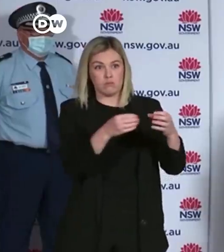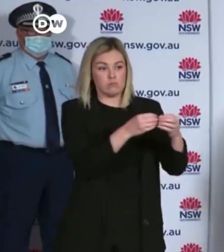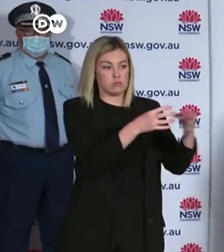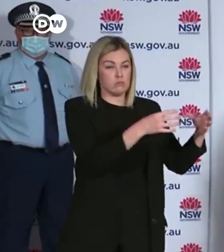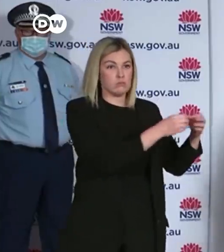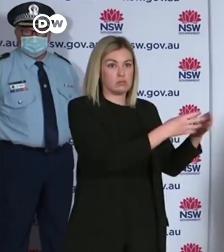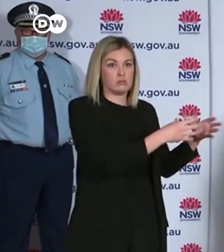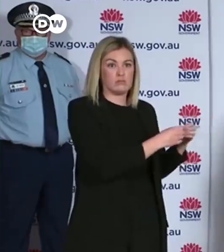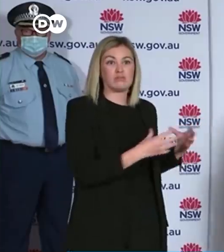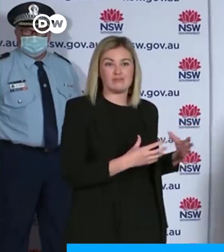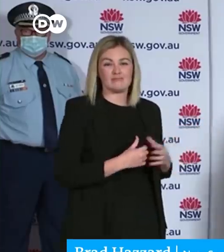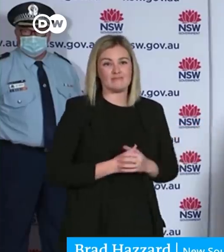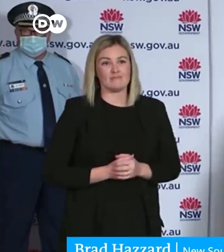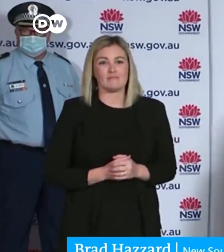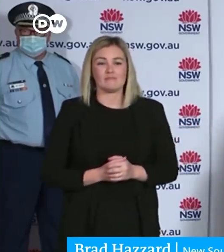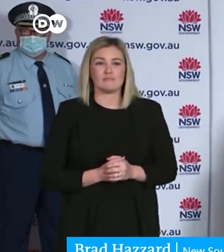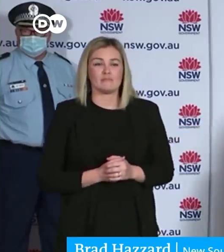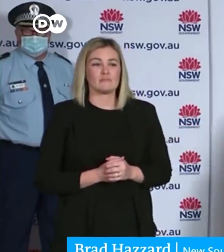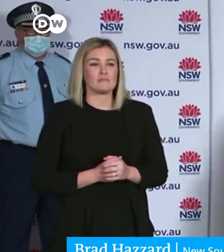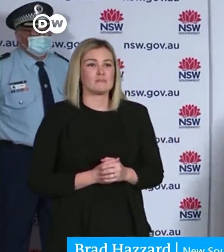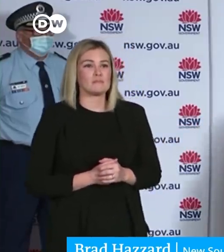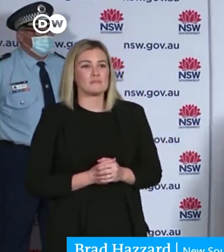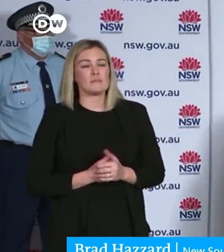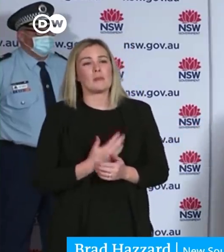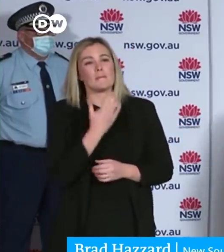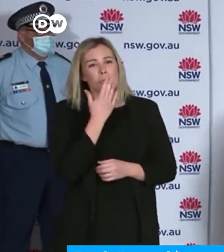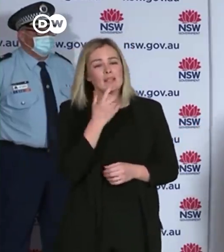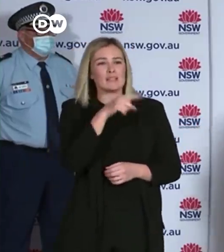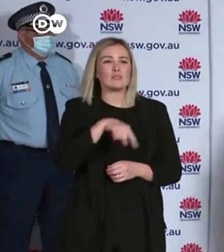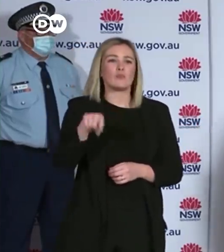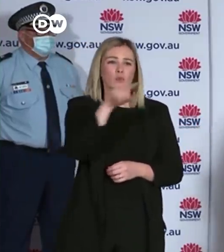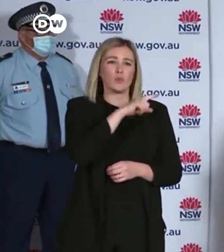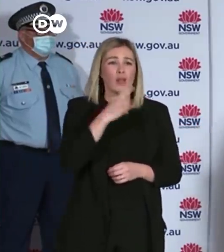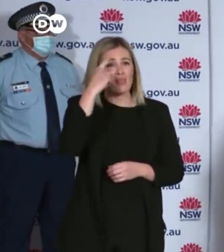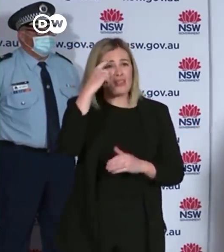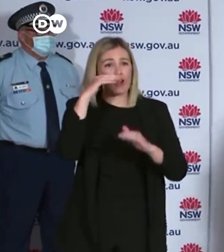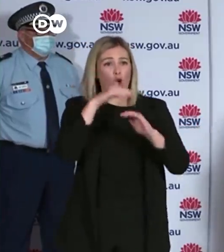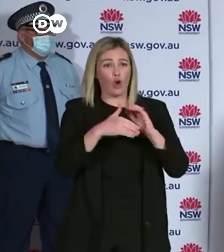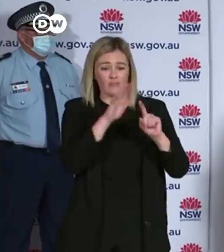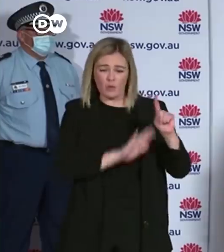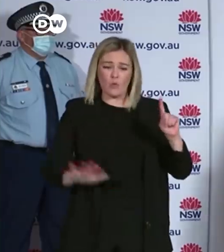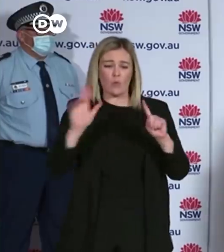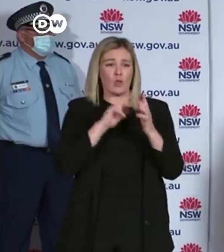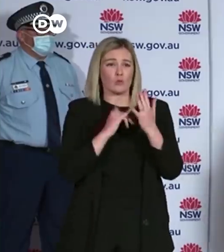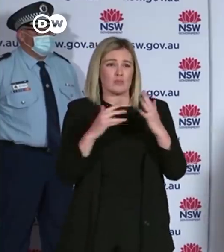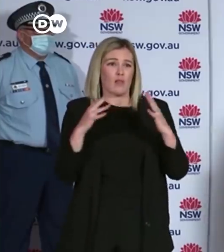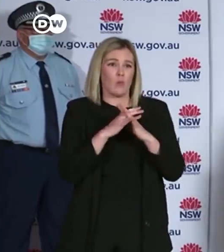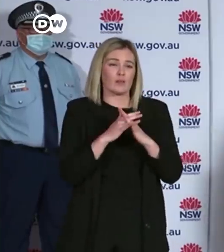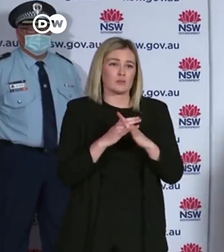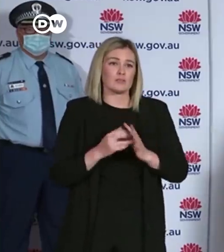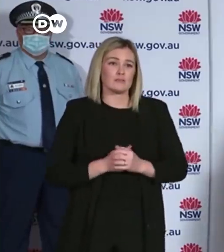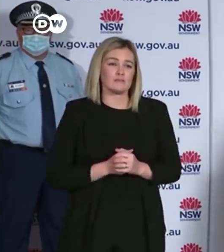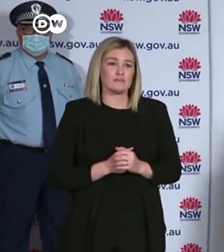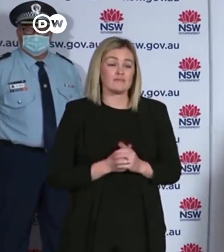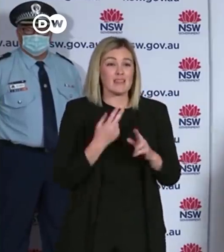no time now to be selfish. It's time to think of the broader community and your families. If you are